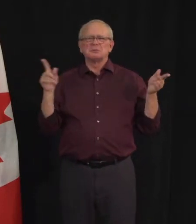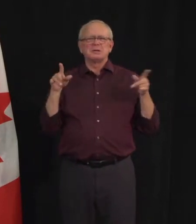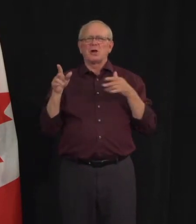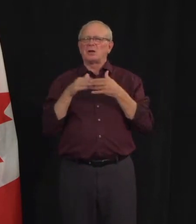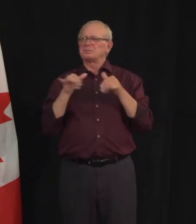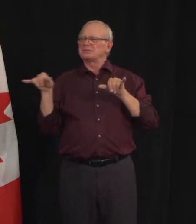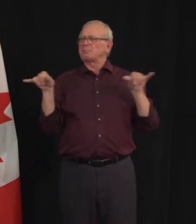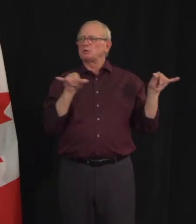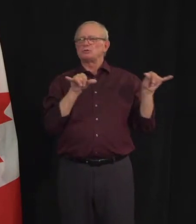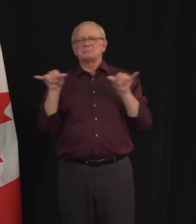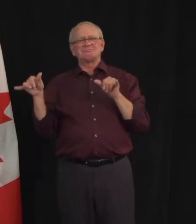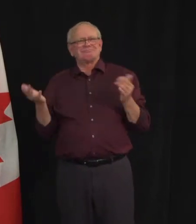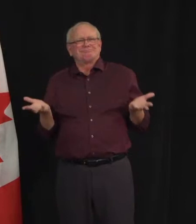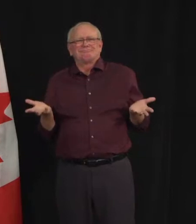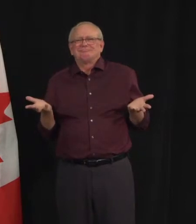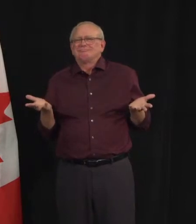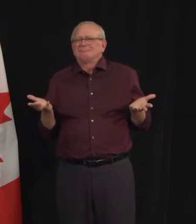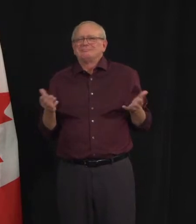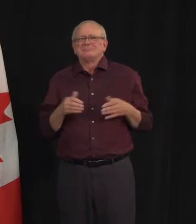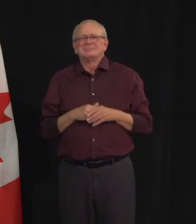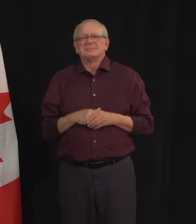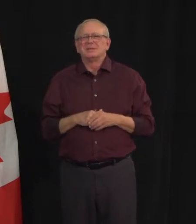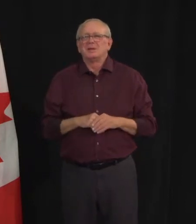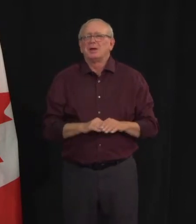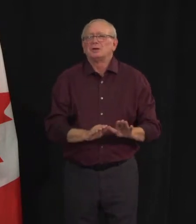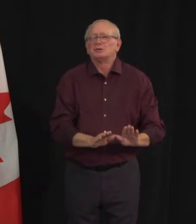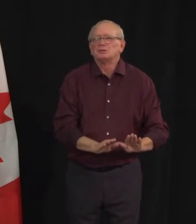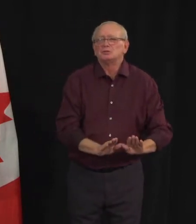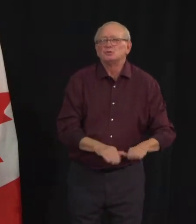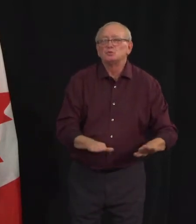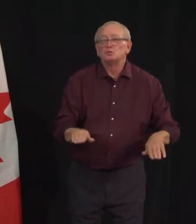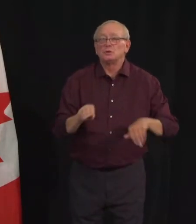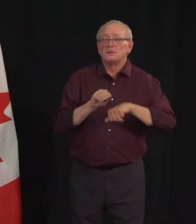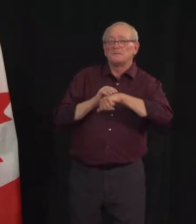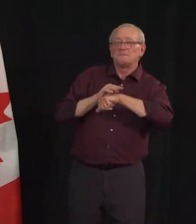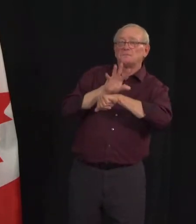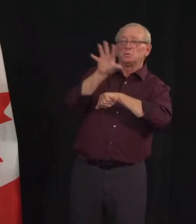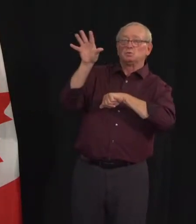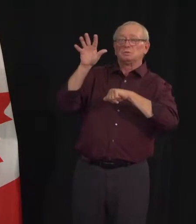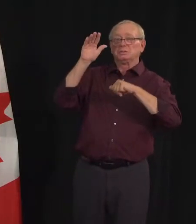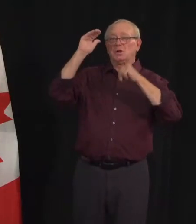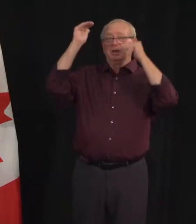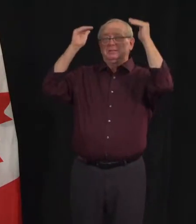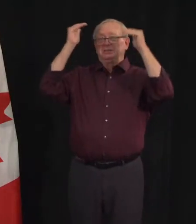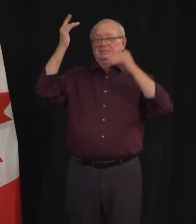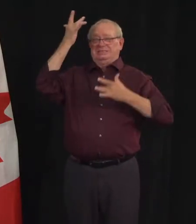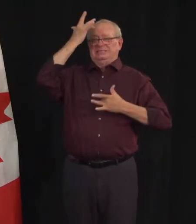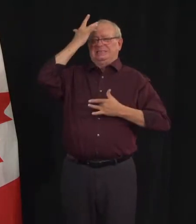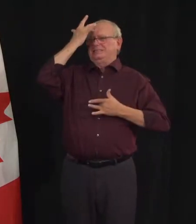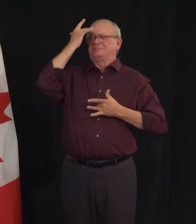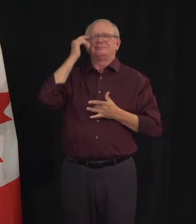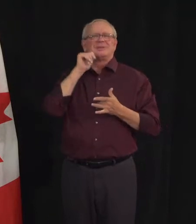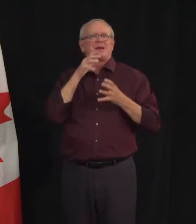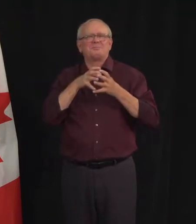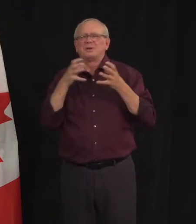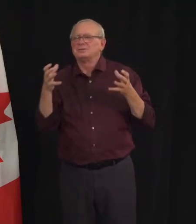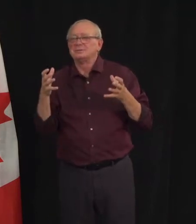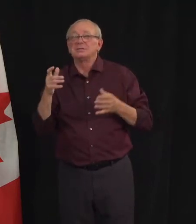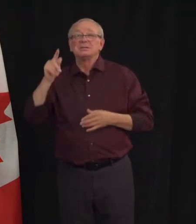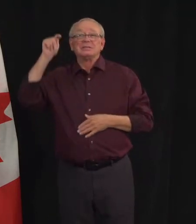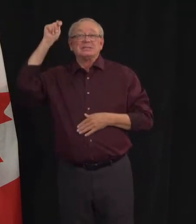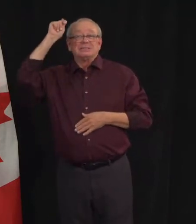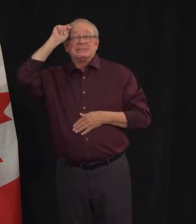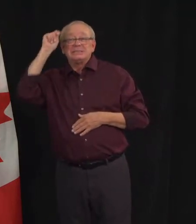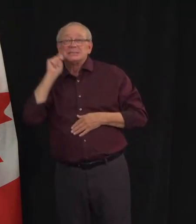while older children seem to transmit infection in a way more similar to adults. This was seen in high school outbreaks in France